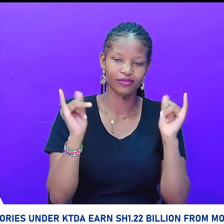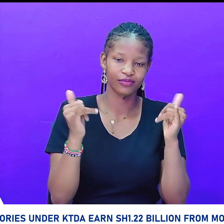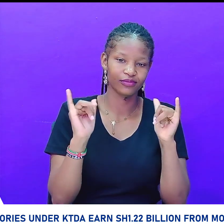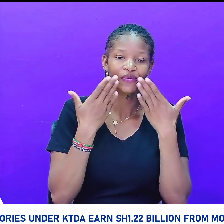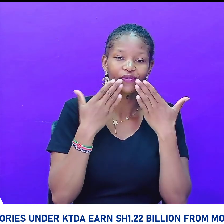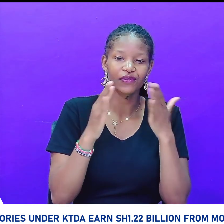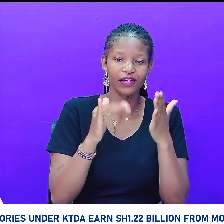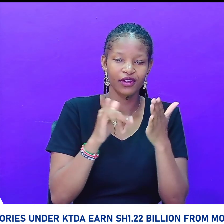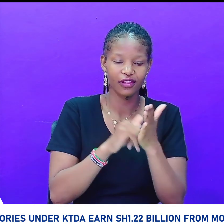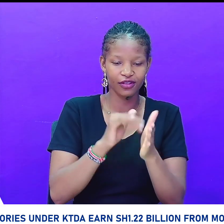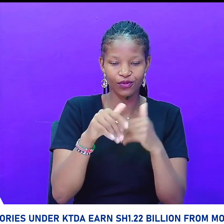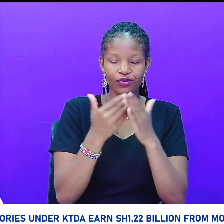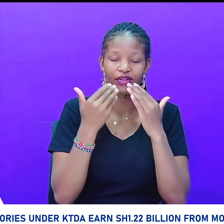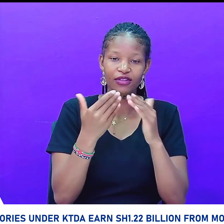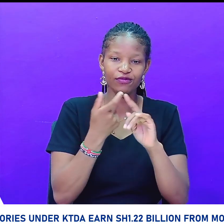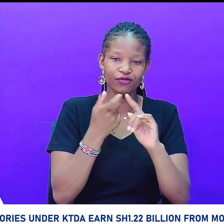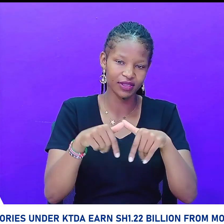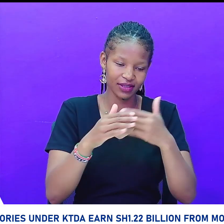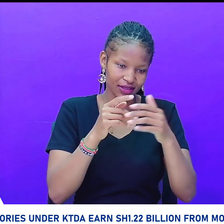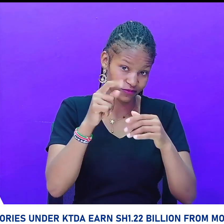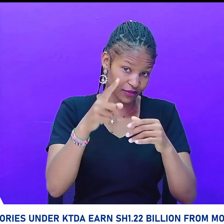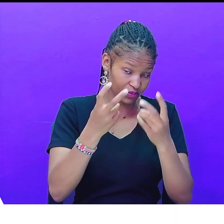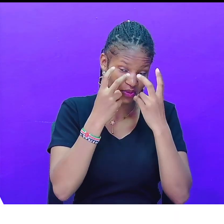That's all we had for you, our viewers. Thank you for